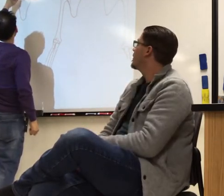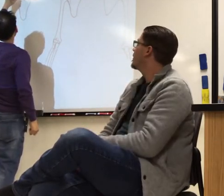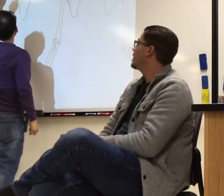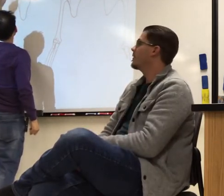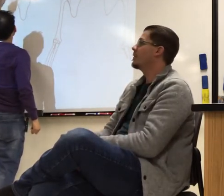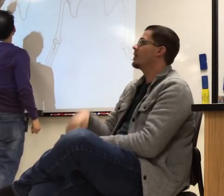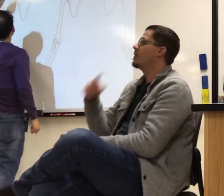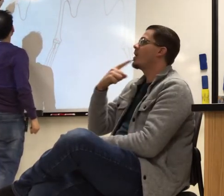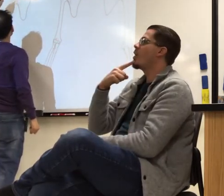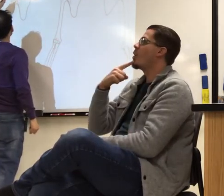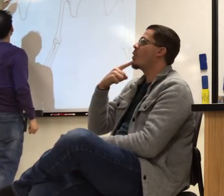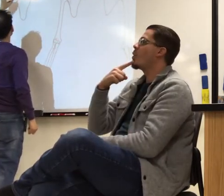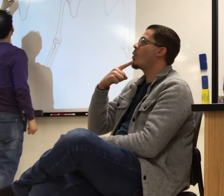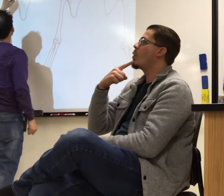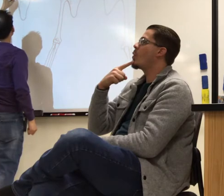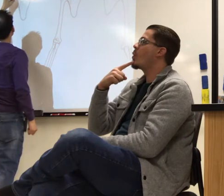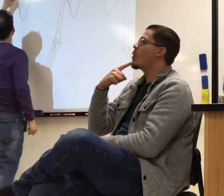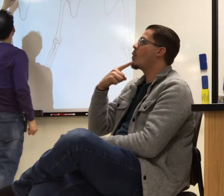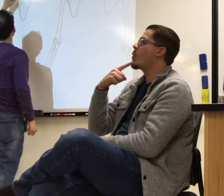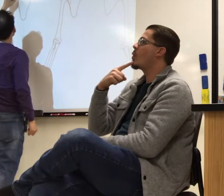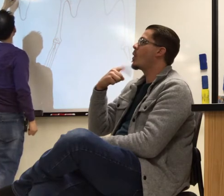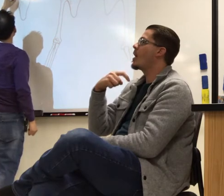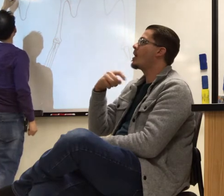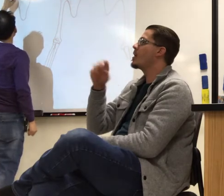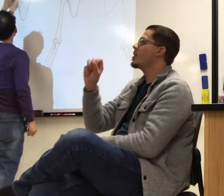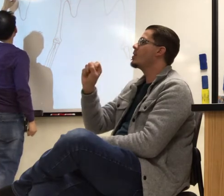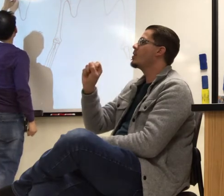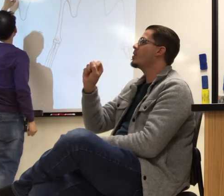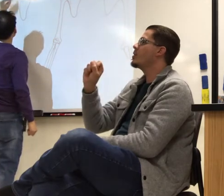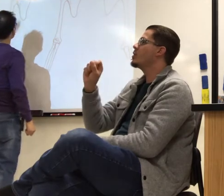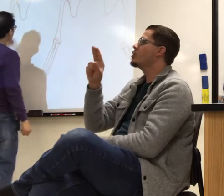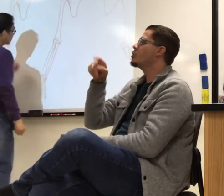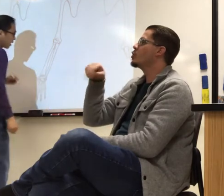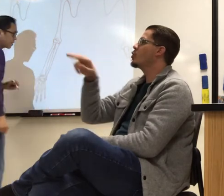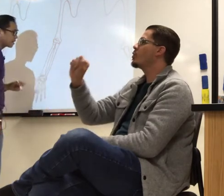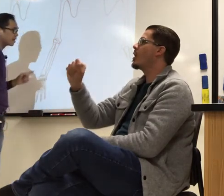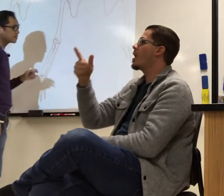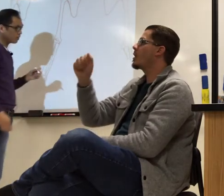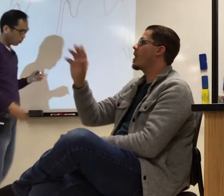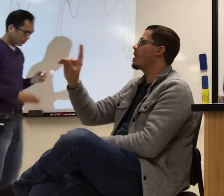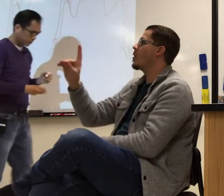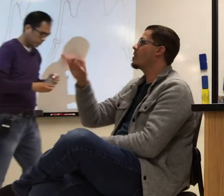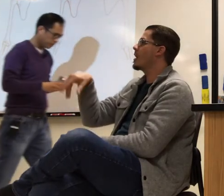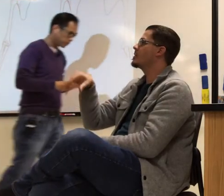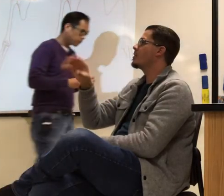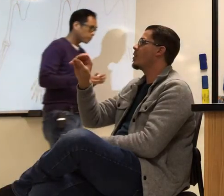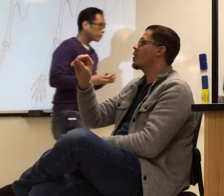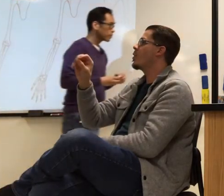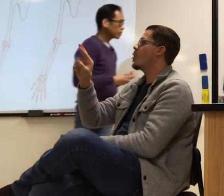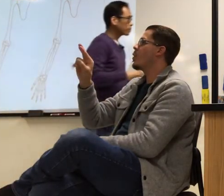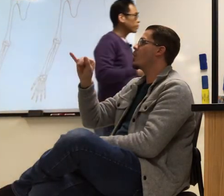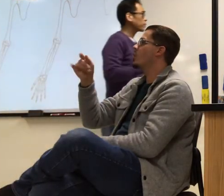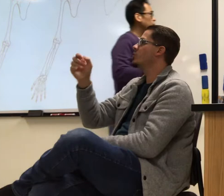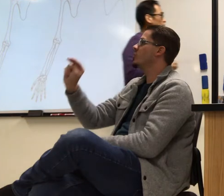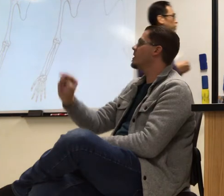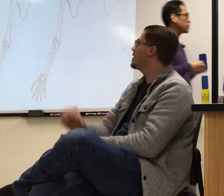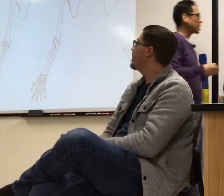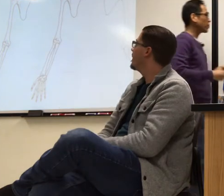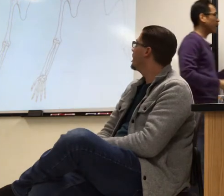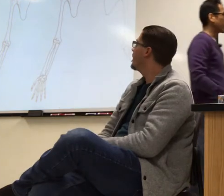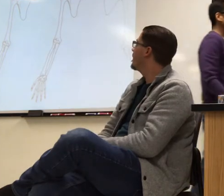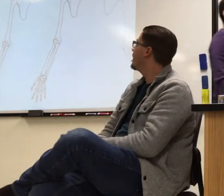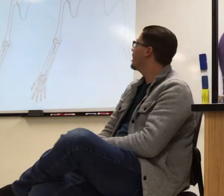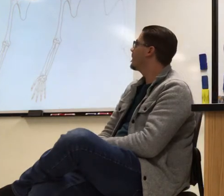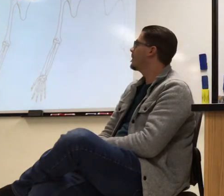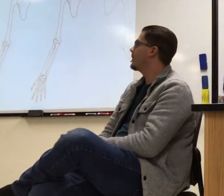The red dot. Supraglenoid tubercle is right next to it. I put two red dots here. Okay, that's the origin. So